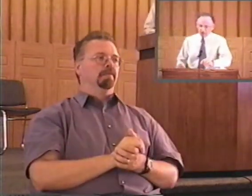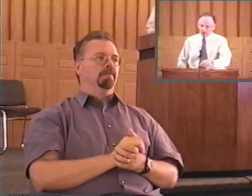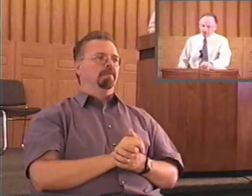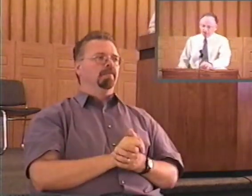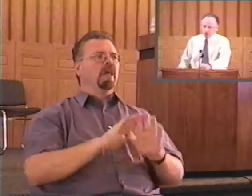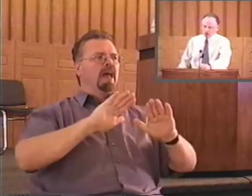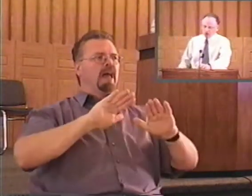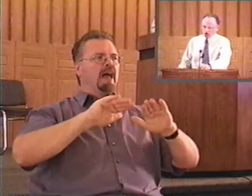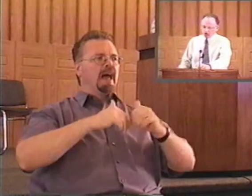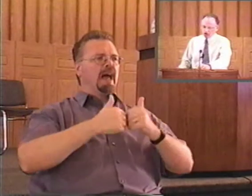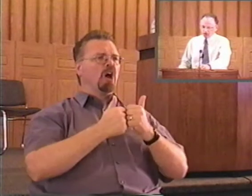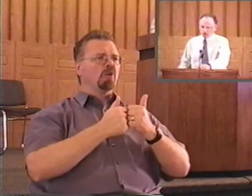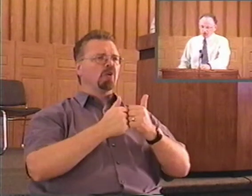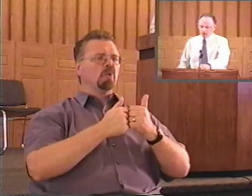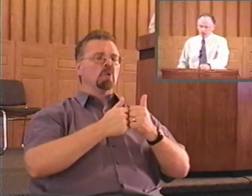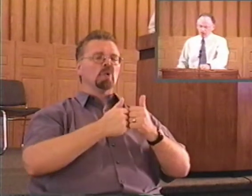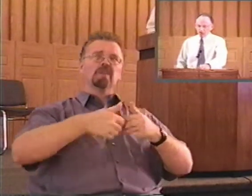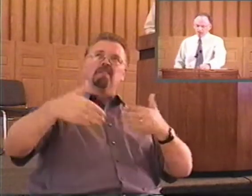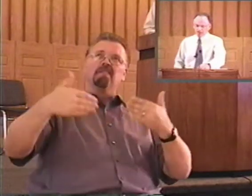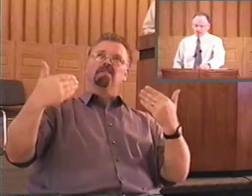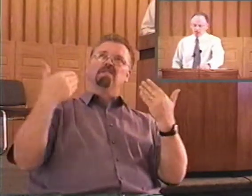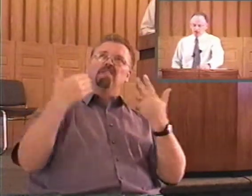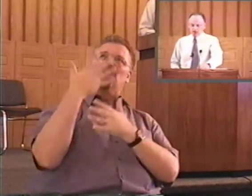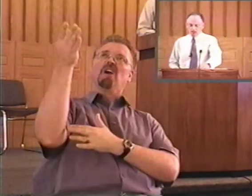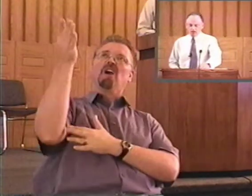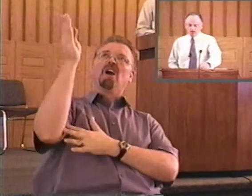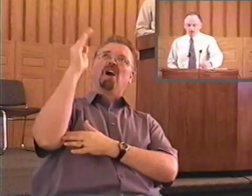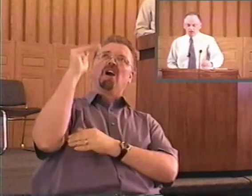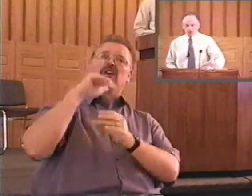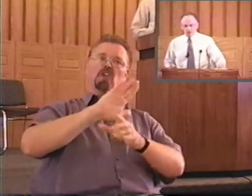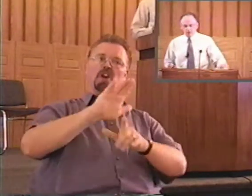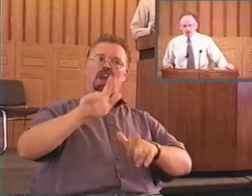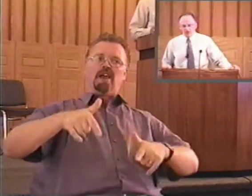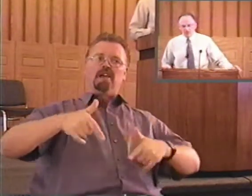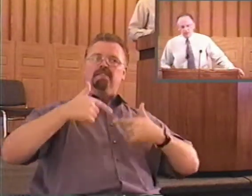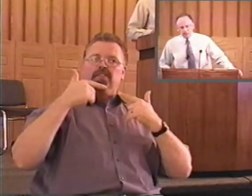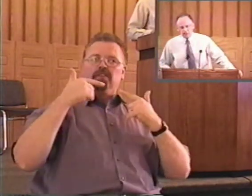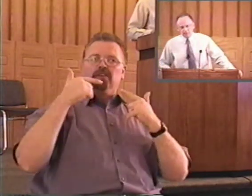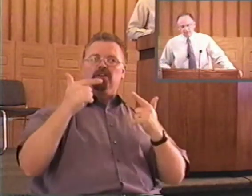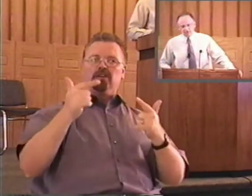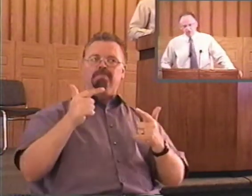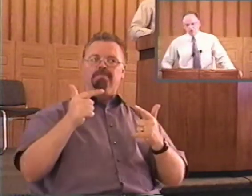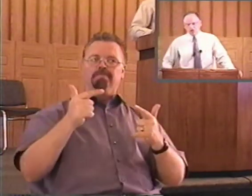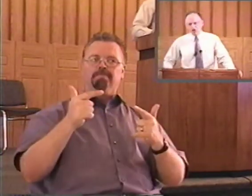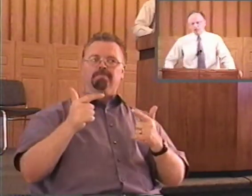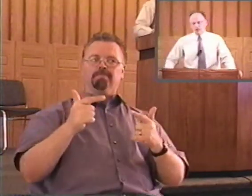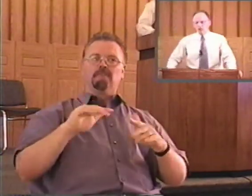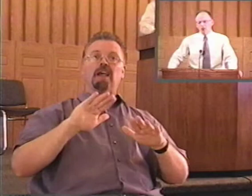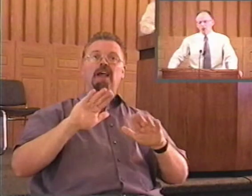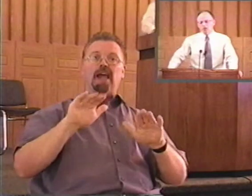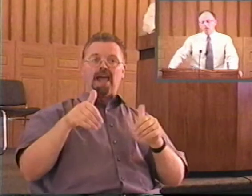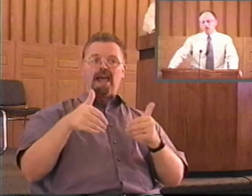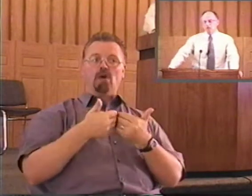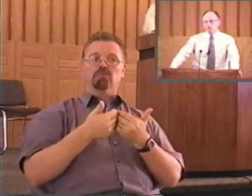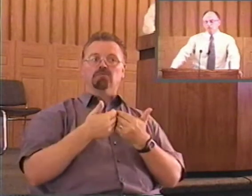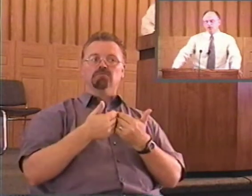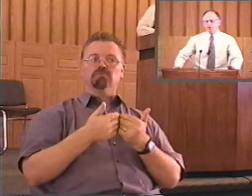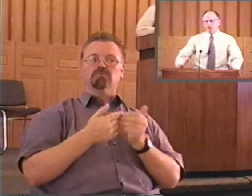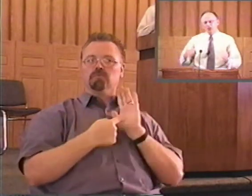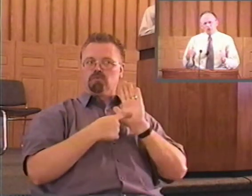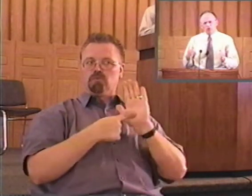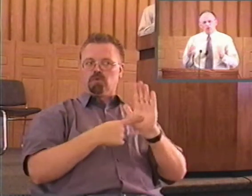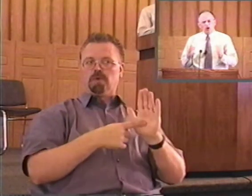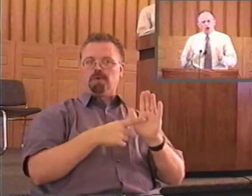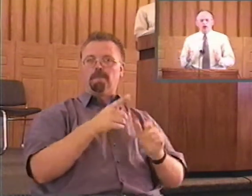How do you get to fear God in your life? Well, here's how you get to fear God.